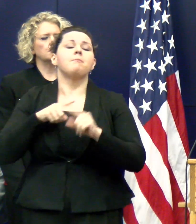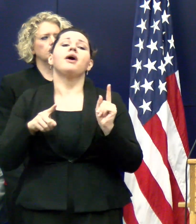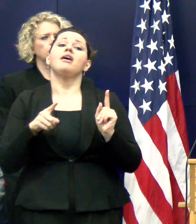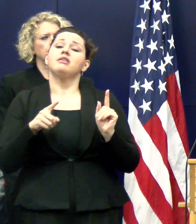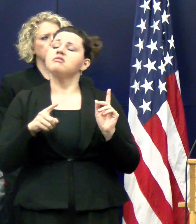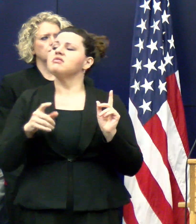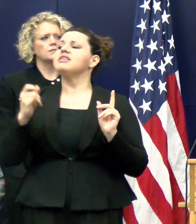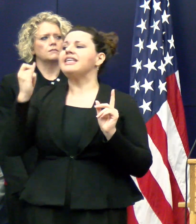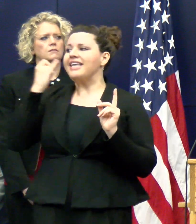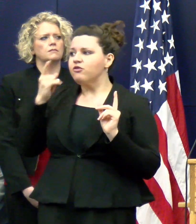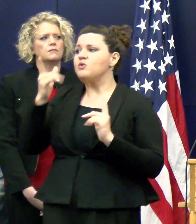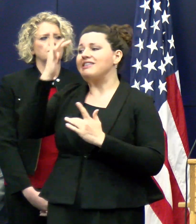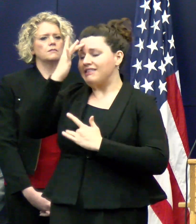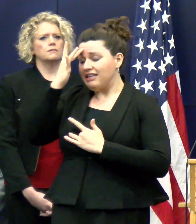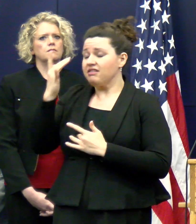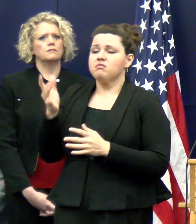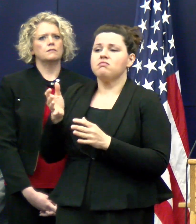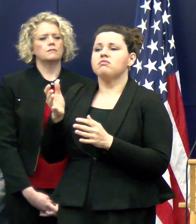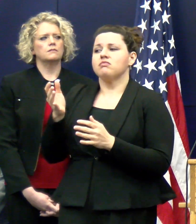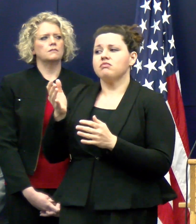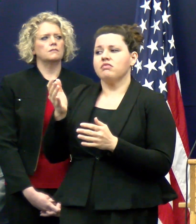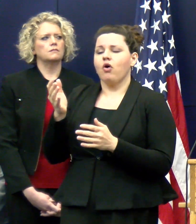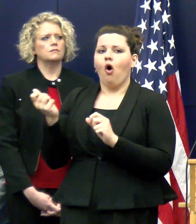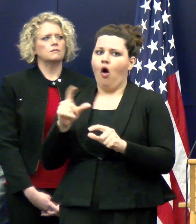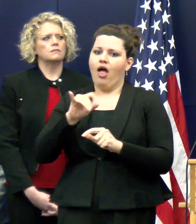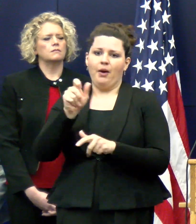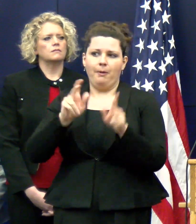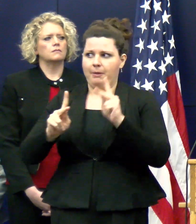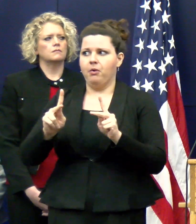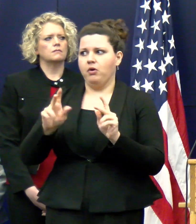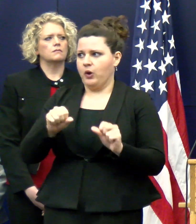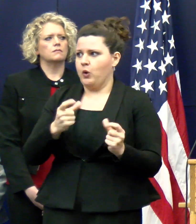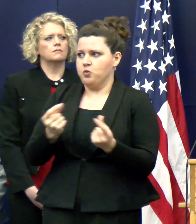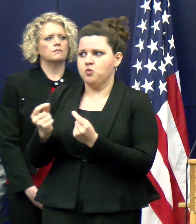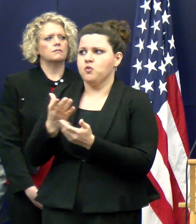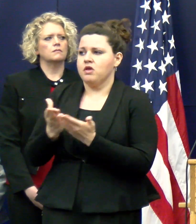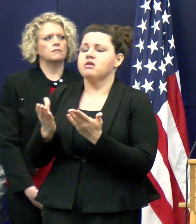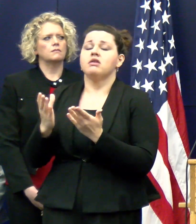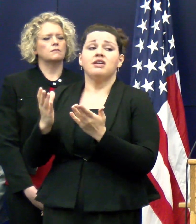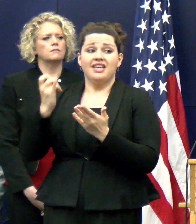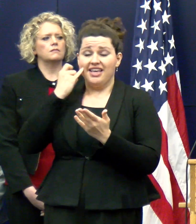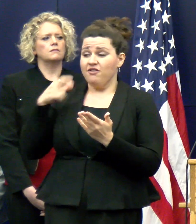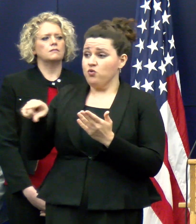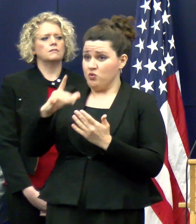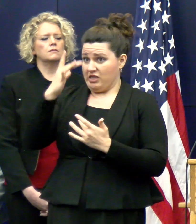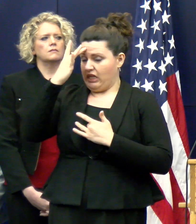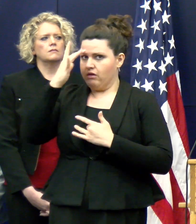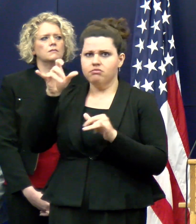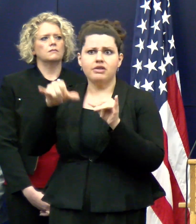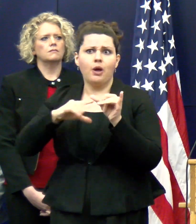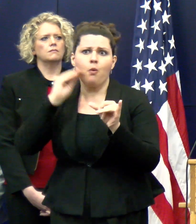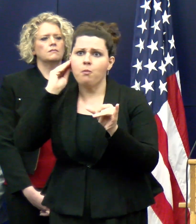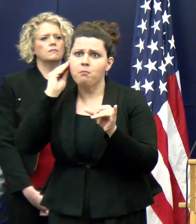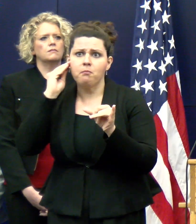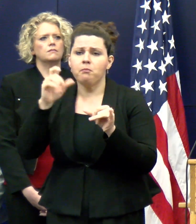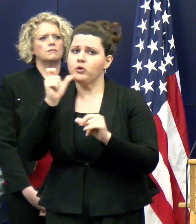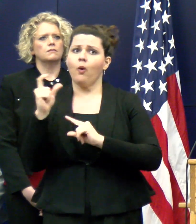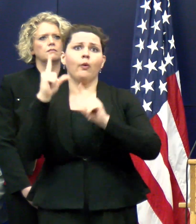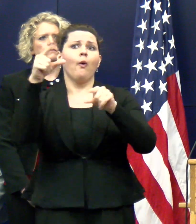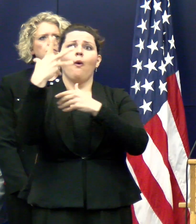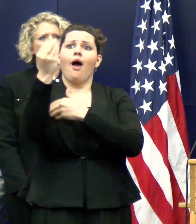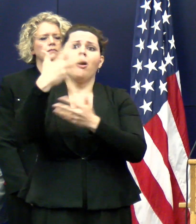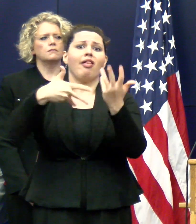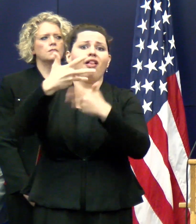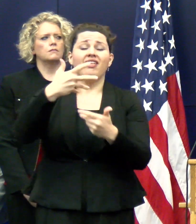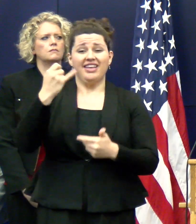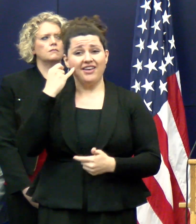we're saying there's some simple things that all Iowans can do, and then I'll let Dr. Padati answer that. If you're sick, stay home. If you're a vulnerable population